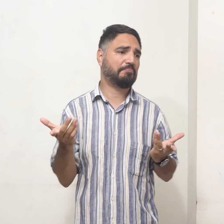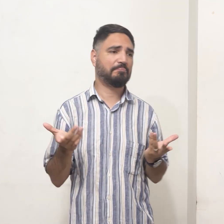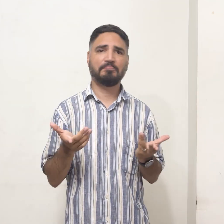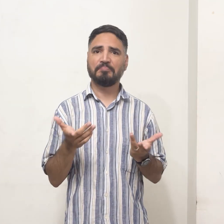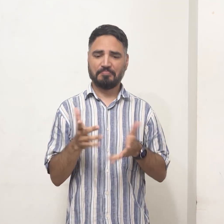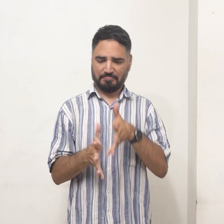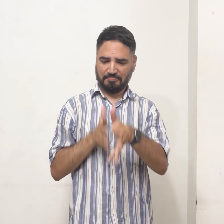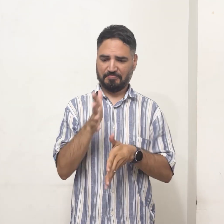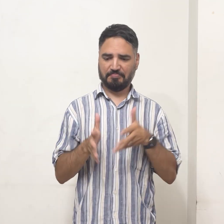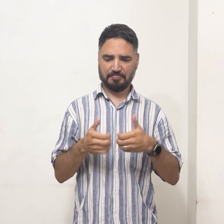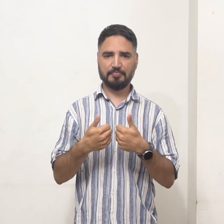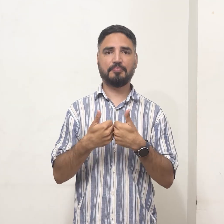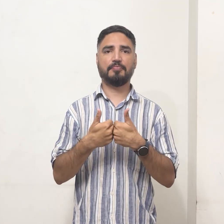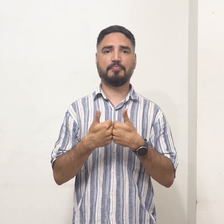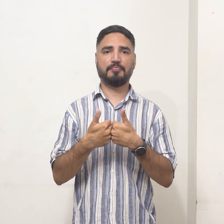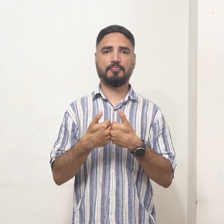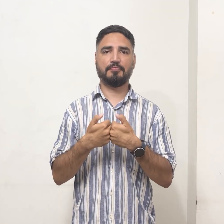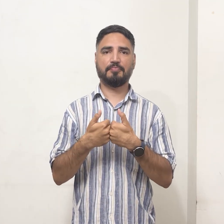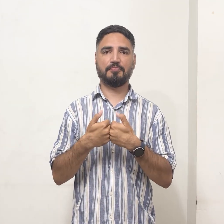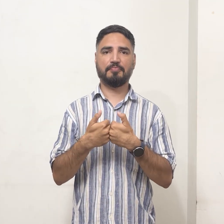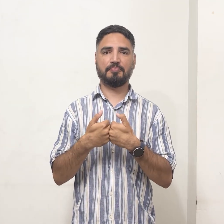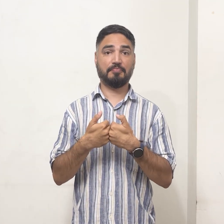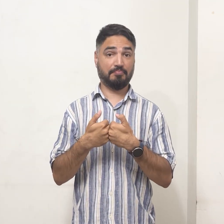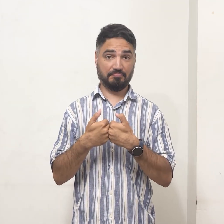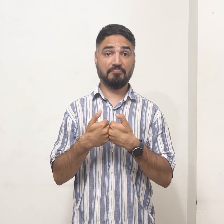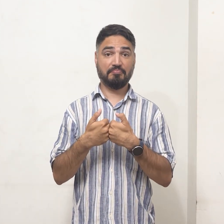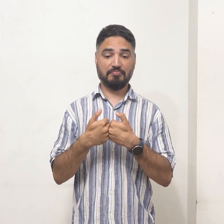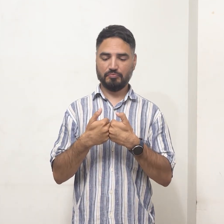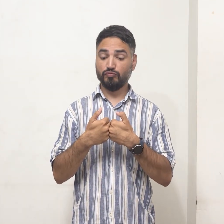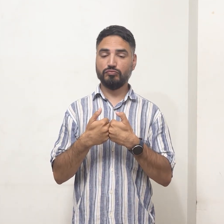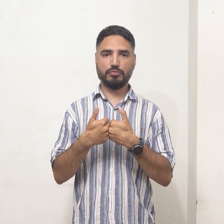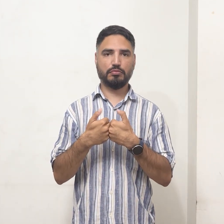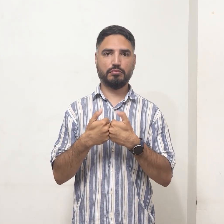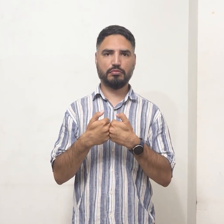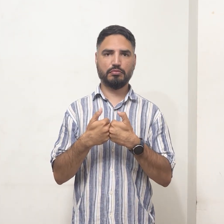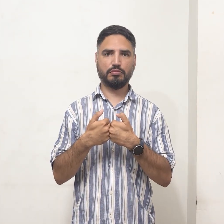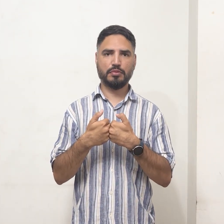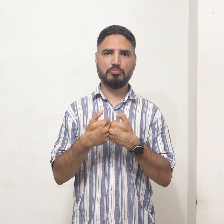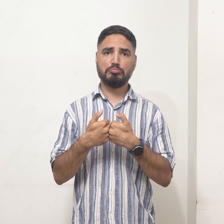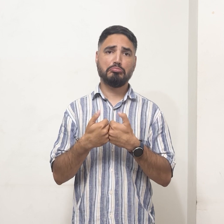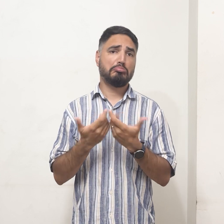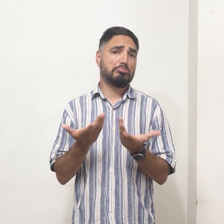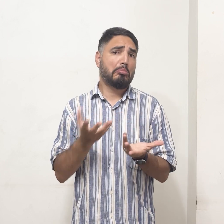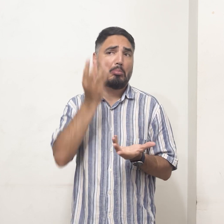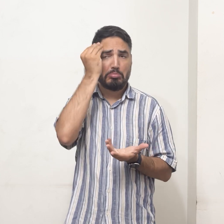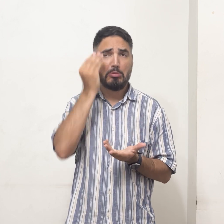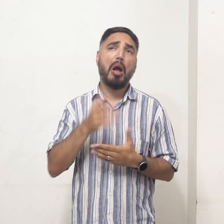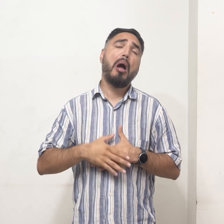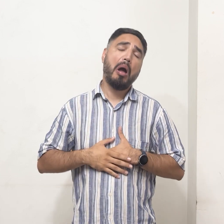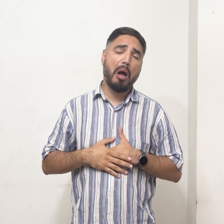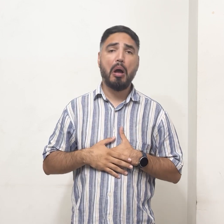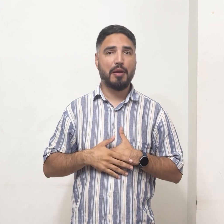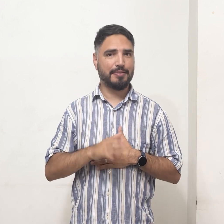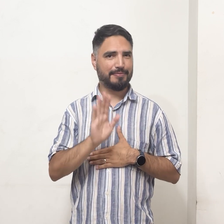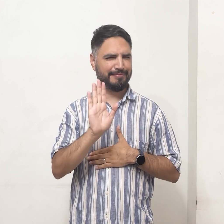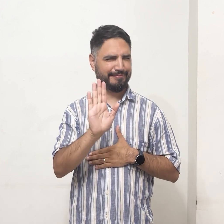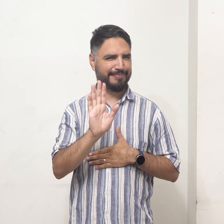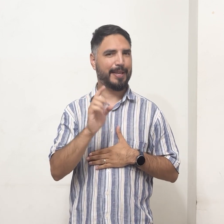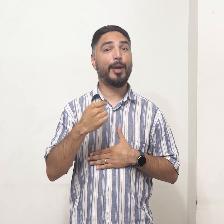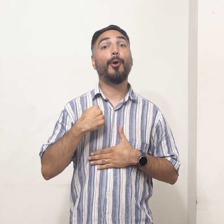for couple or boyfriend, girlfriend. We all understand what it means. But if, for